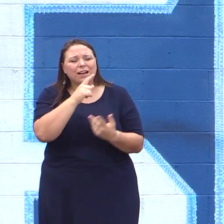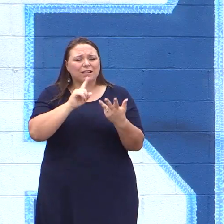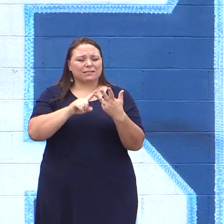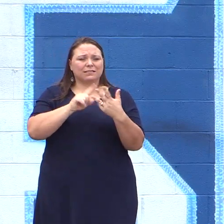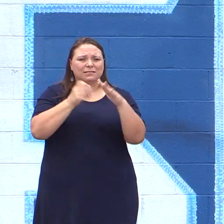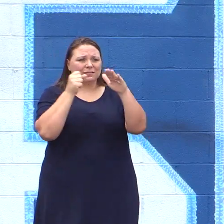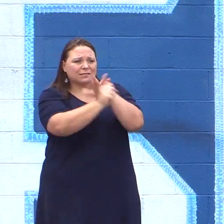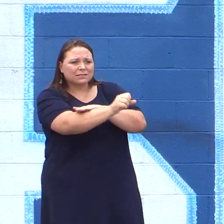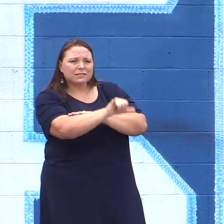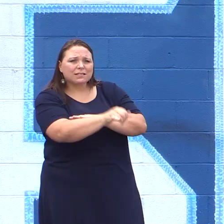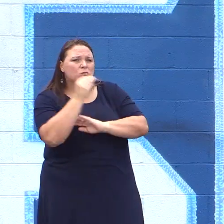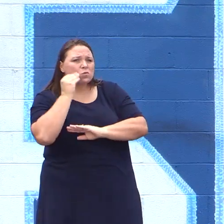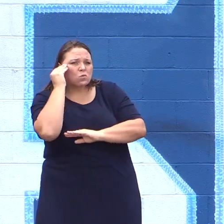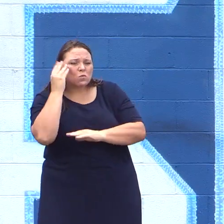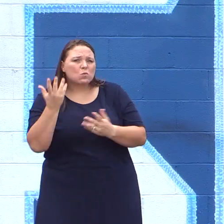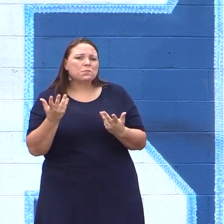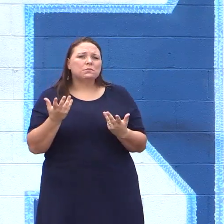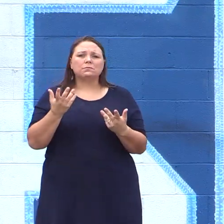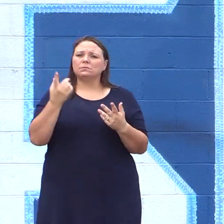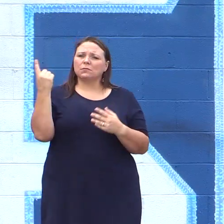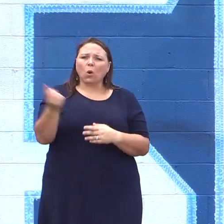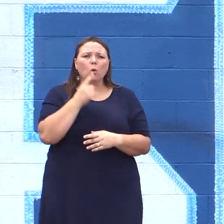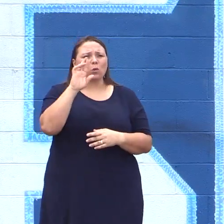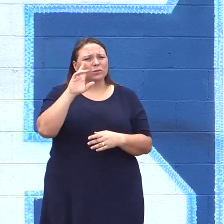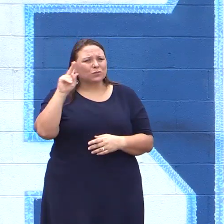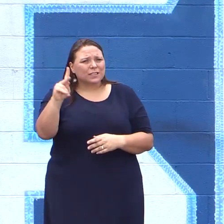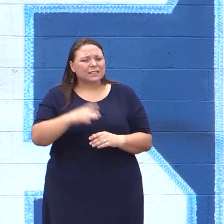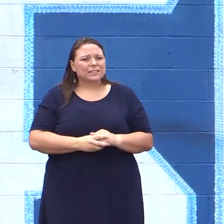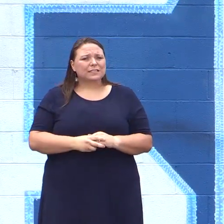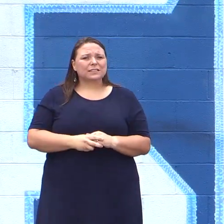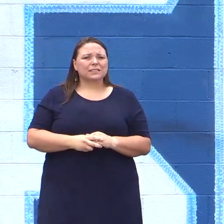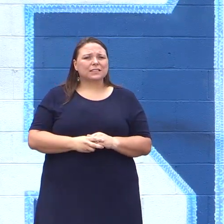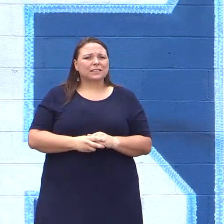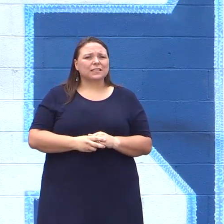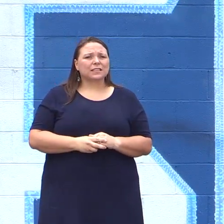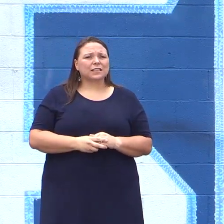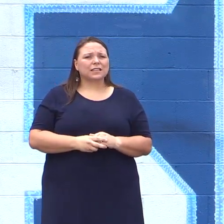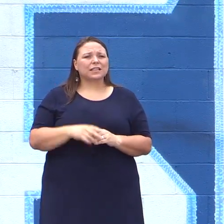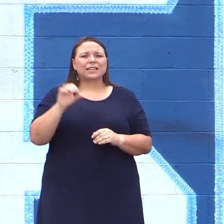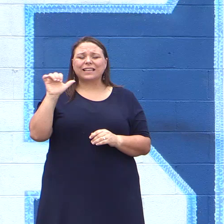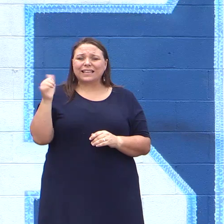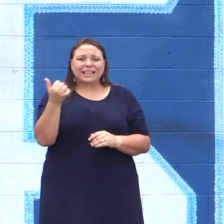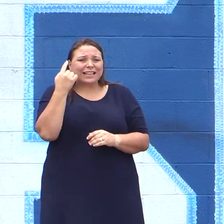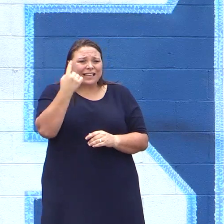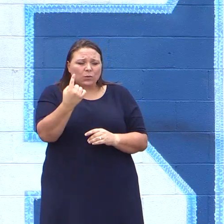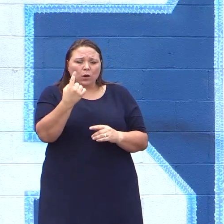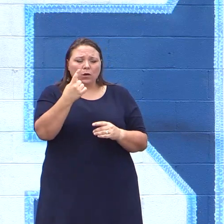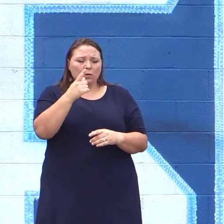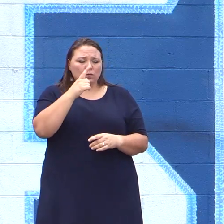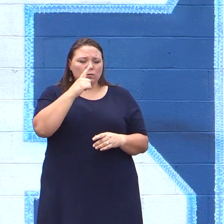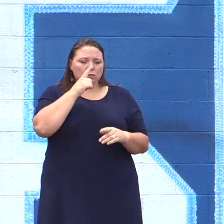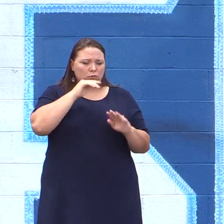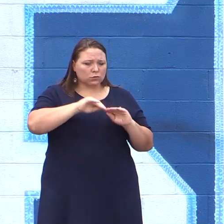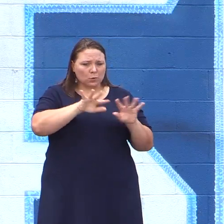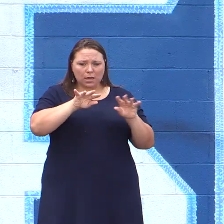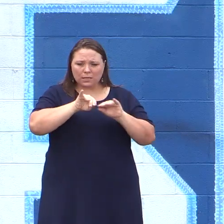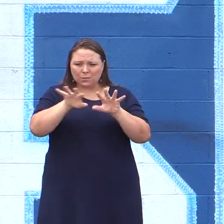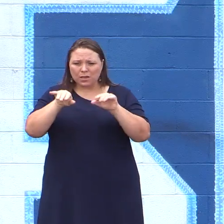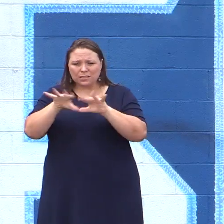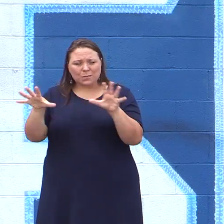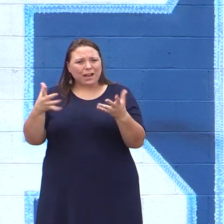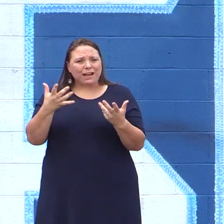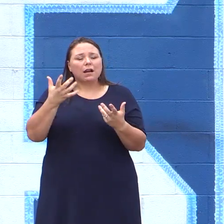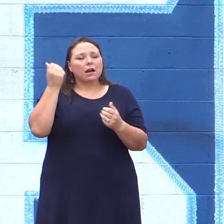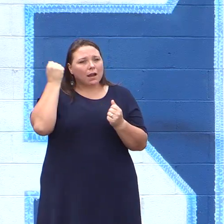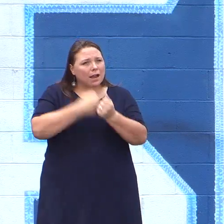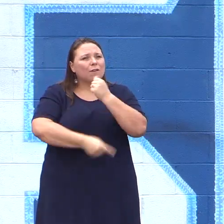isolate. There's always a risk. I mean, I think to say that there's no risk of, I mean, anyone who has it spreading someone else would be a misnomer.